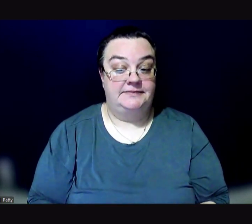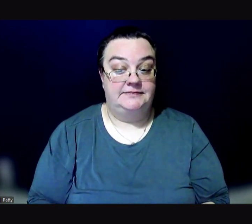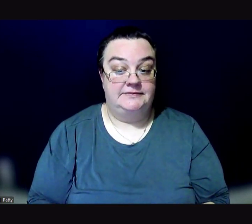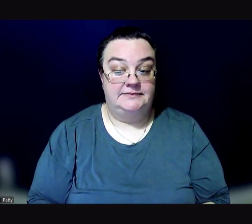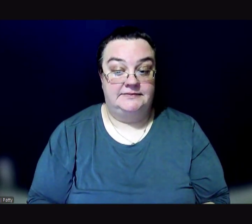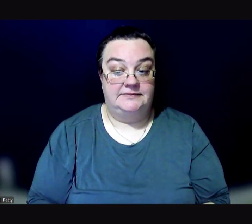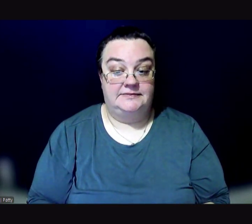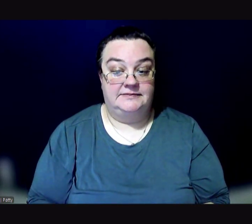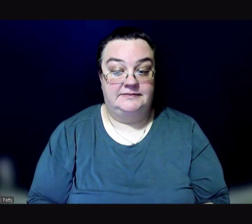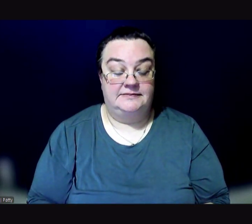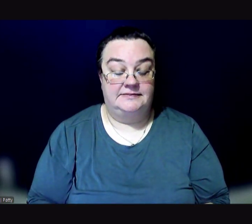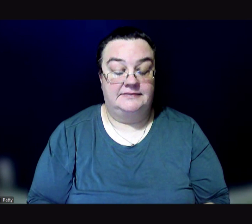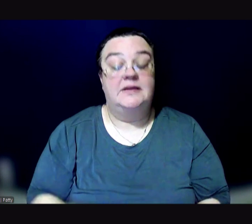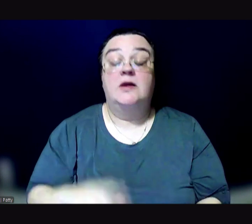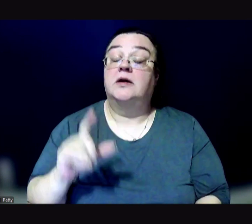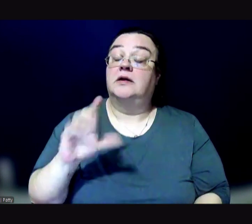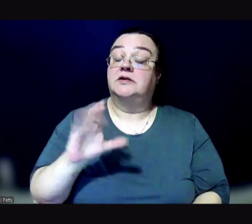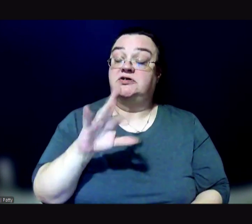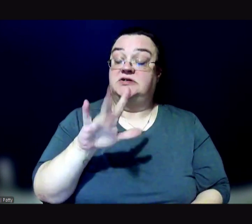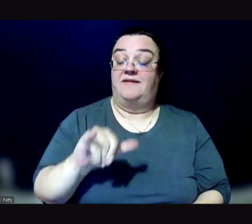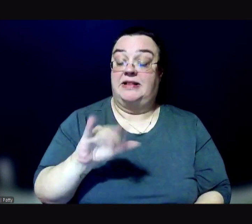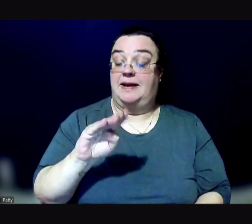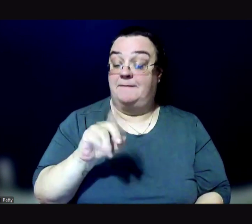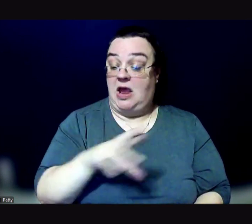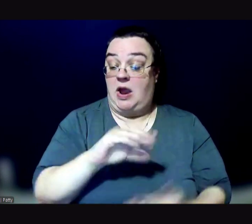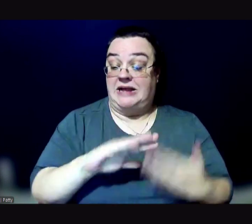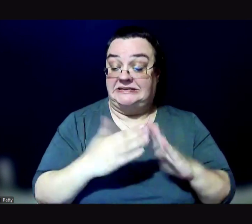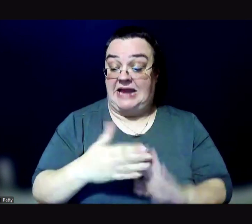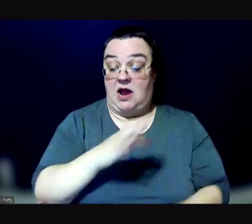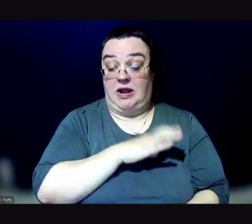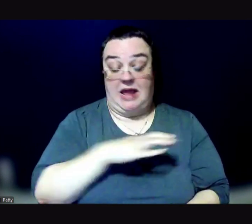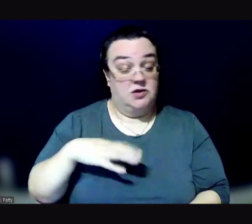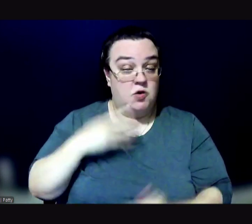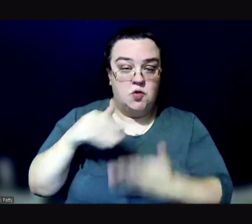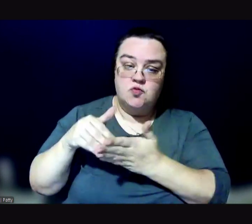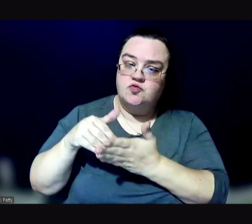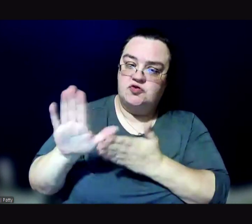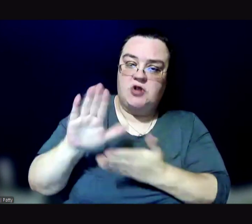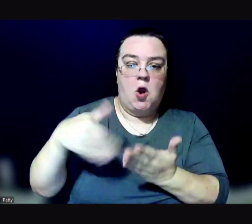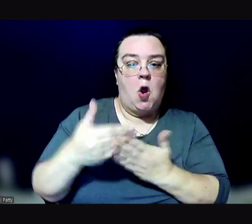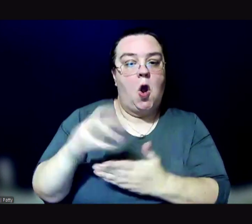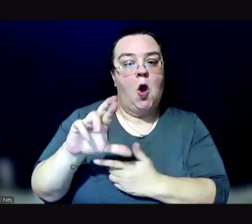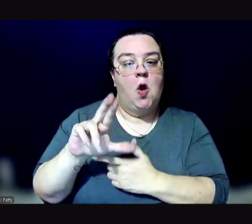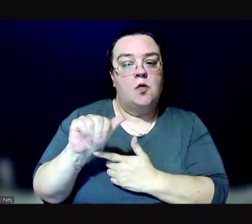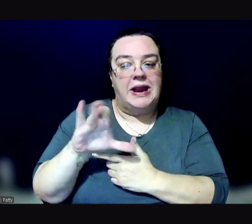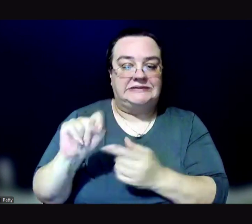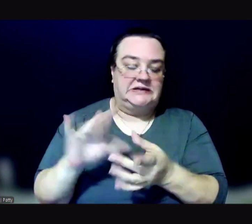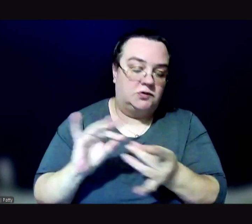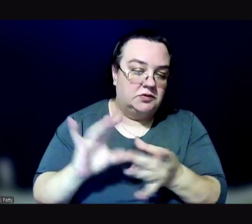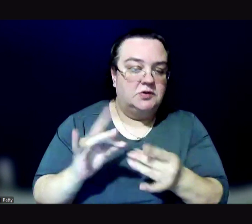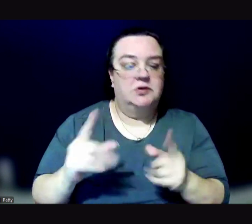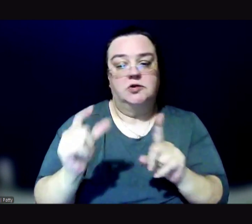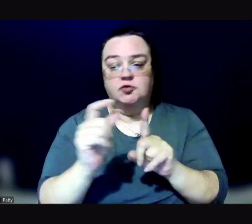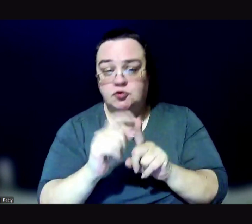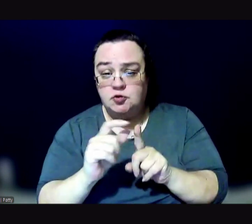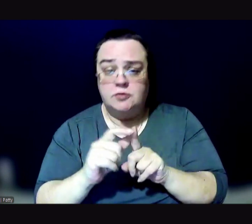And whereas the Cheverly Mayor and Town Council rejects all racist rhetoric, terminology, phrases, and